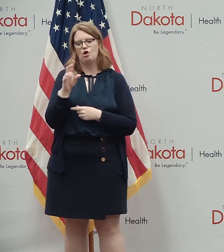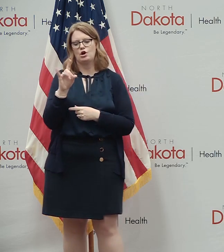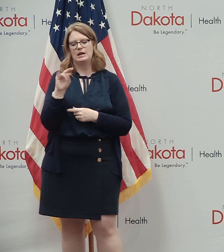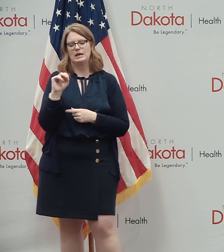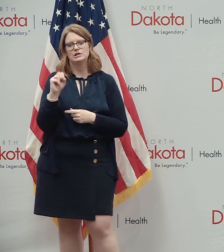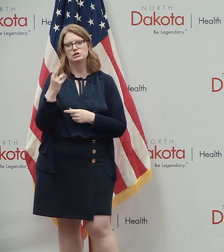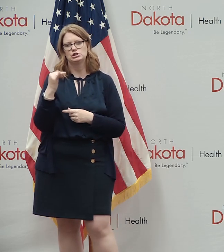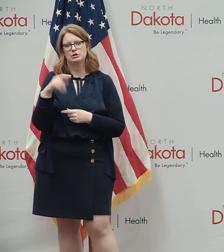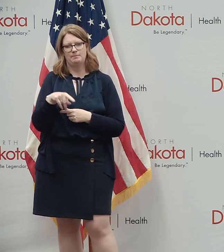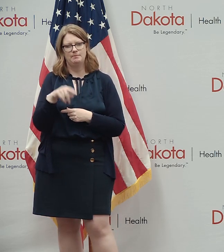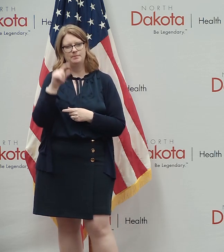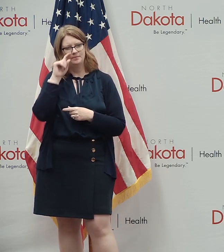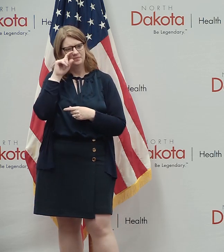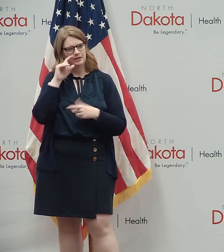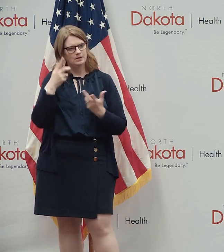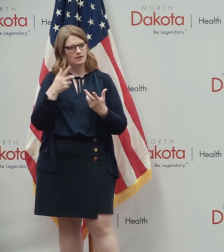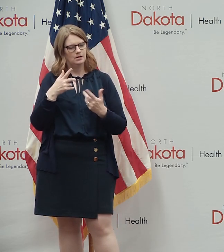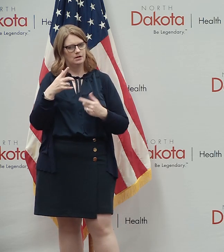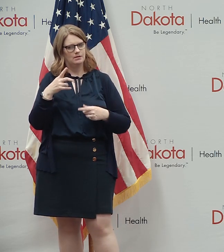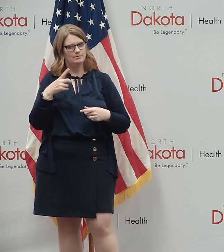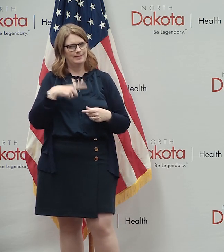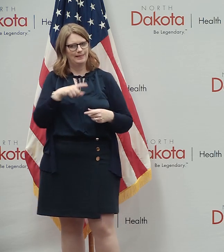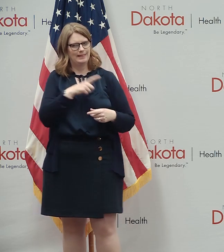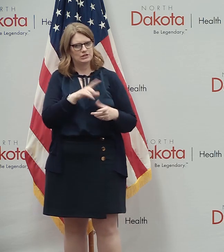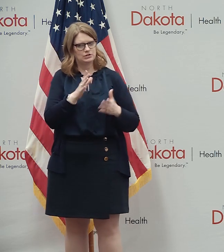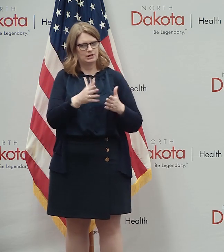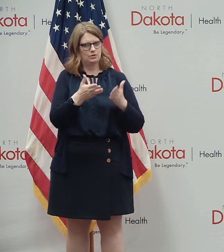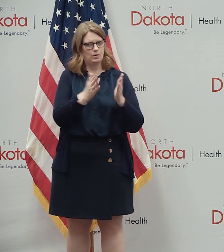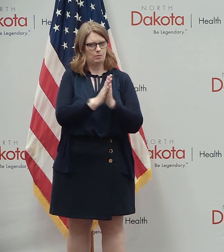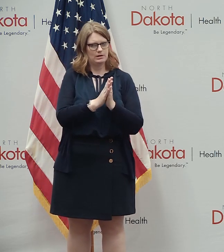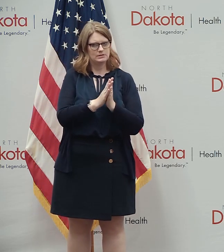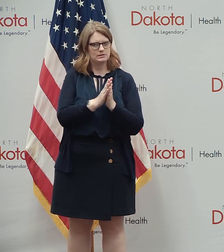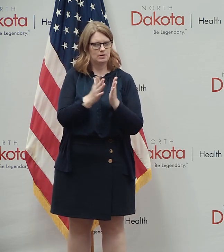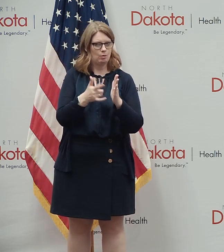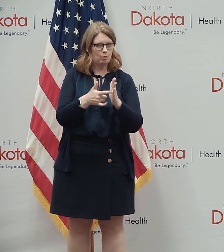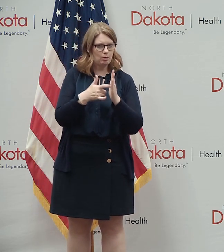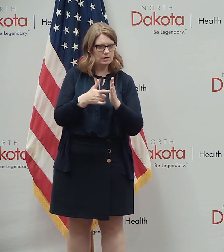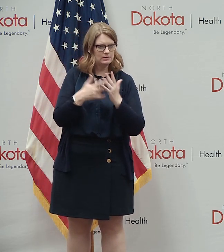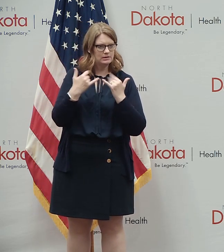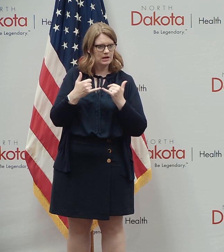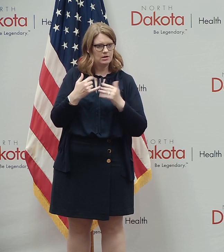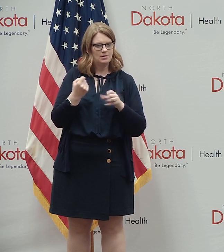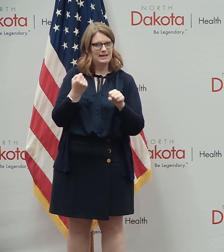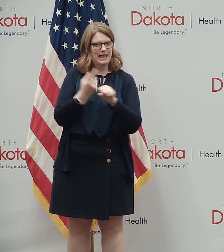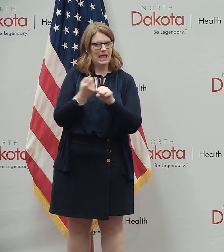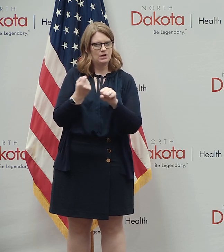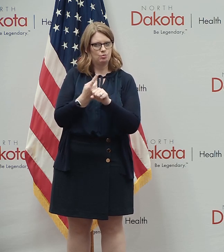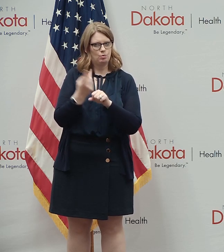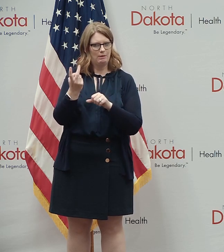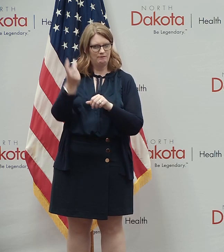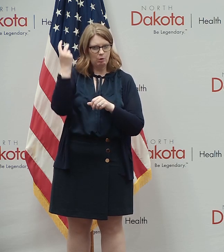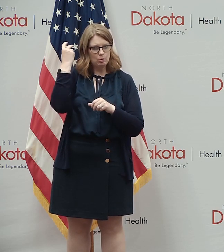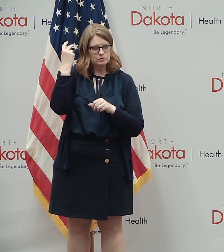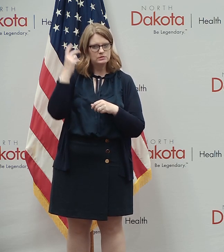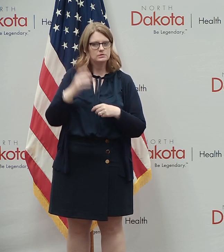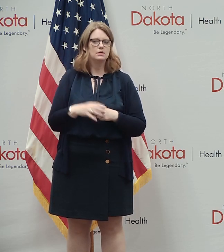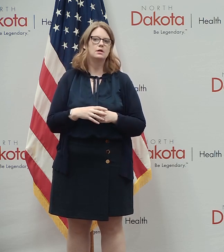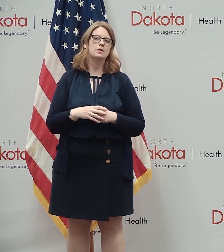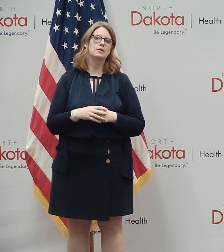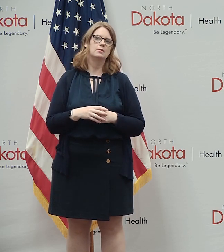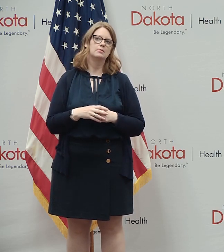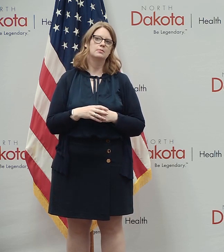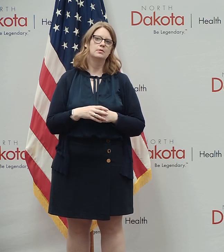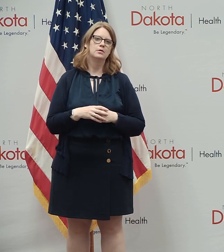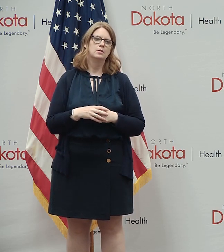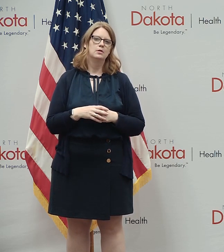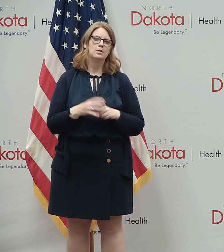we do the legislature has requested and required us to now do annual reviews. And